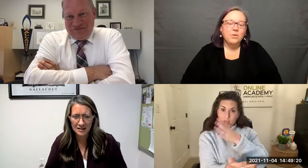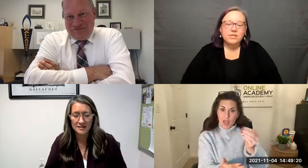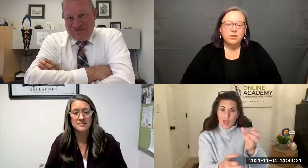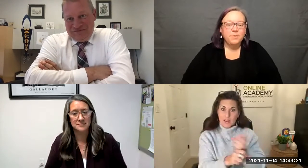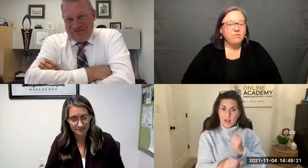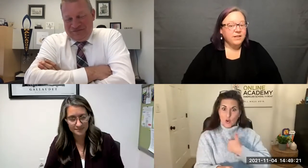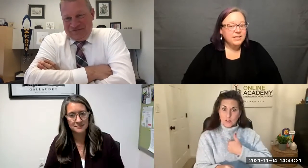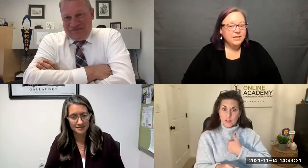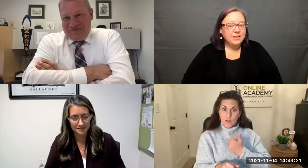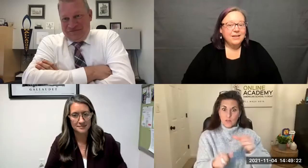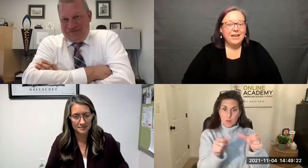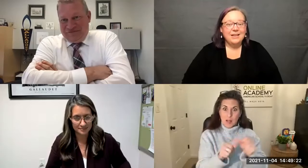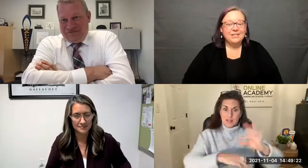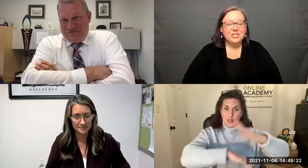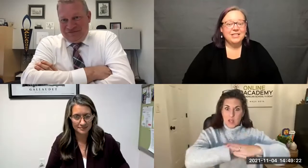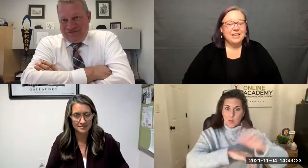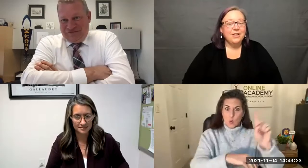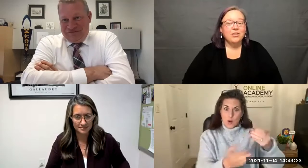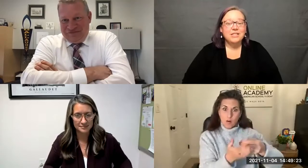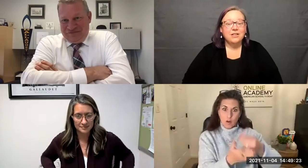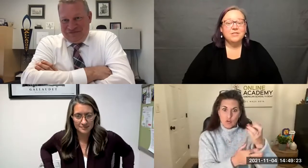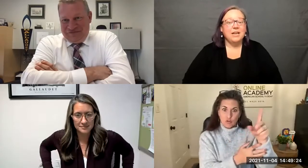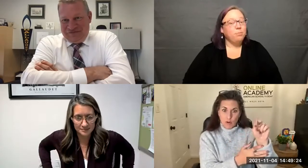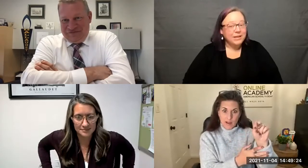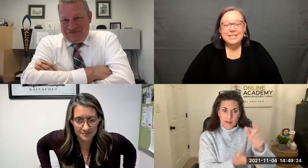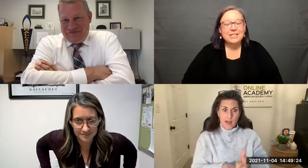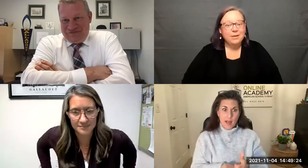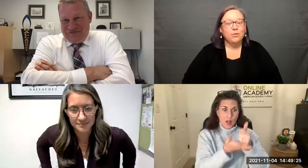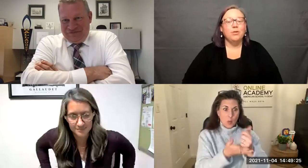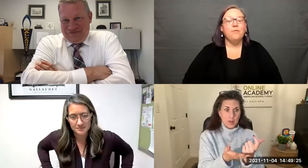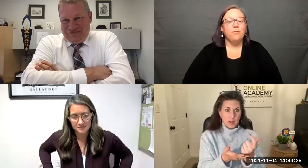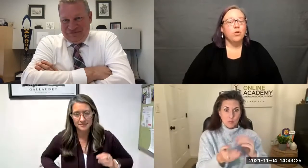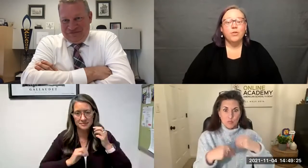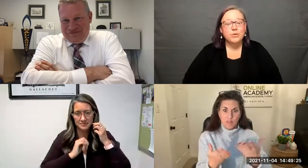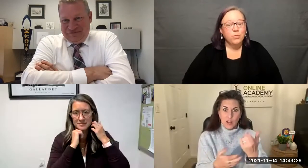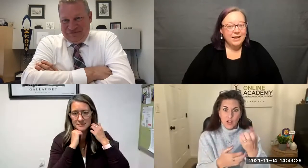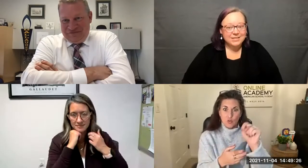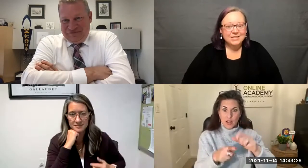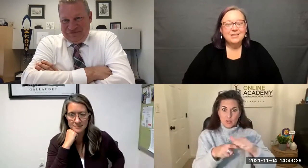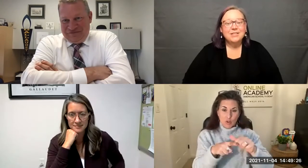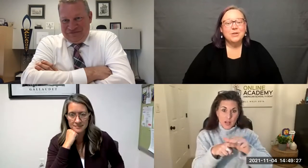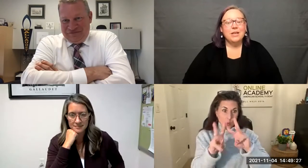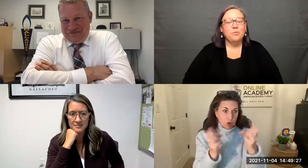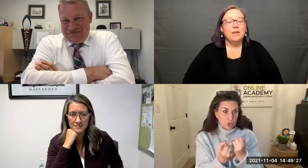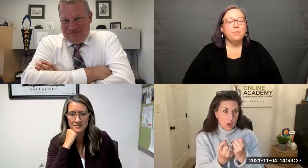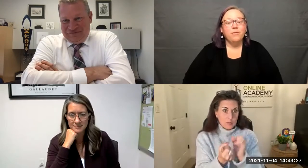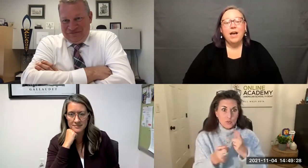talked about funding and just getting ourselves a place at the table for those grants so that we can provide